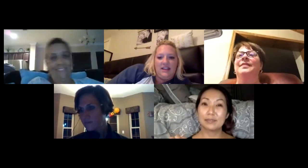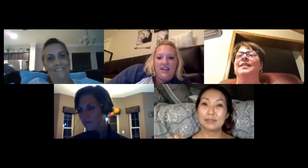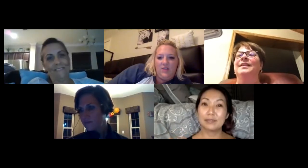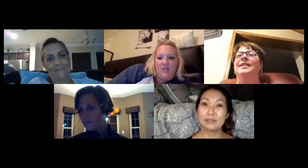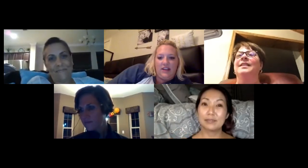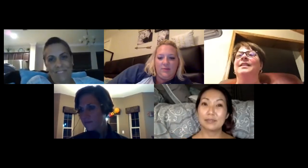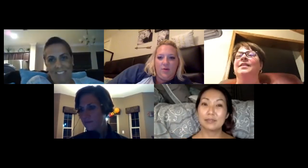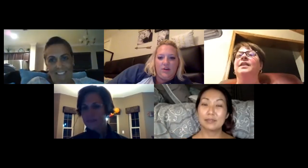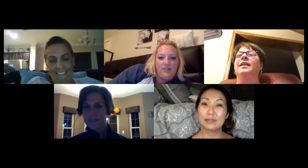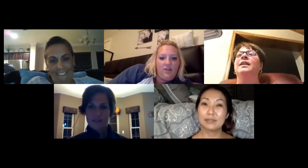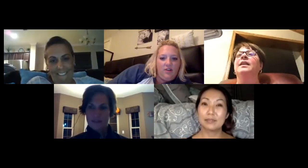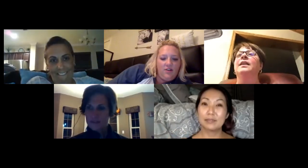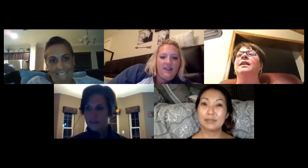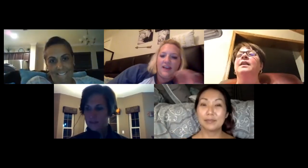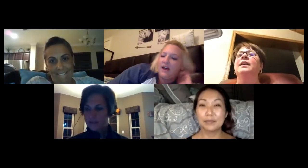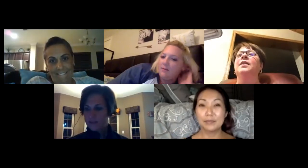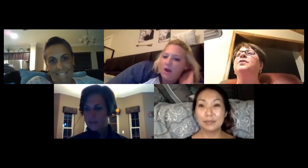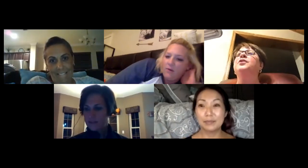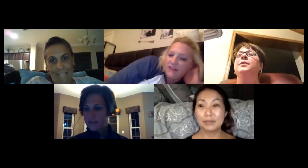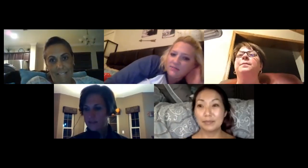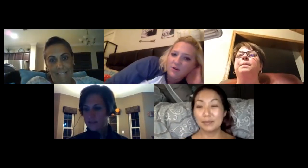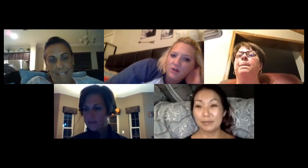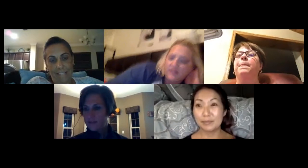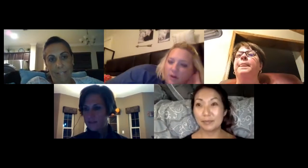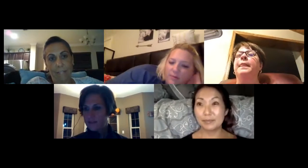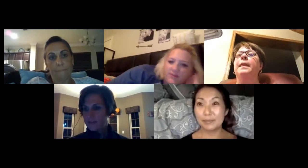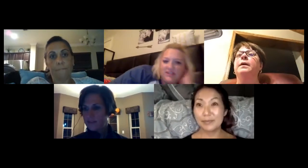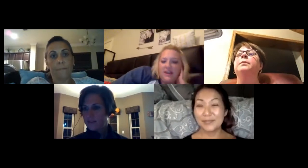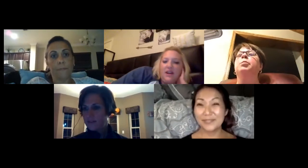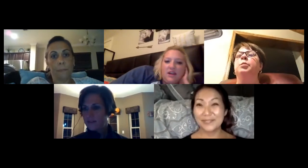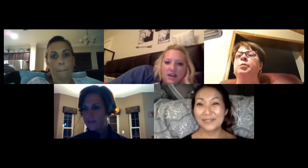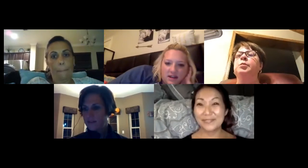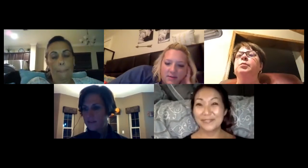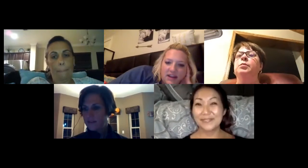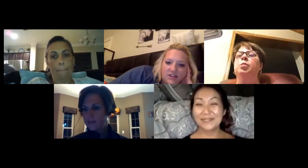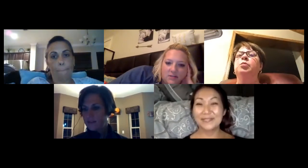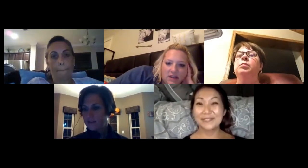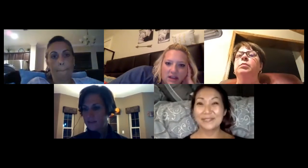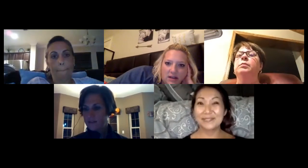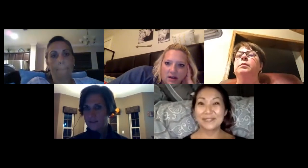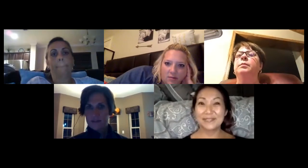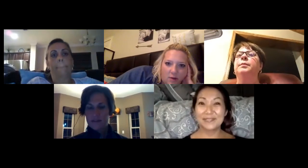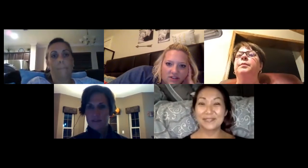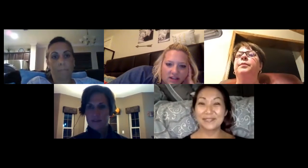you for letting us record. So, you guys, I did record, so I'll post it in the page, and we can watch it again